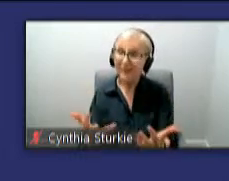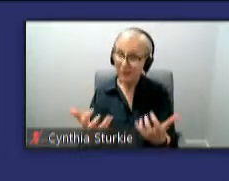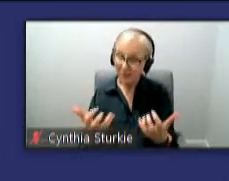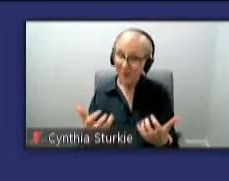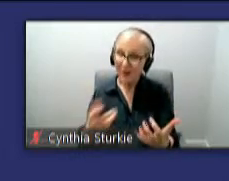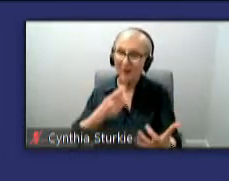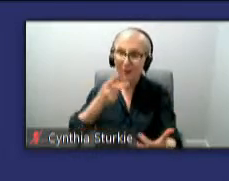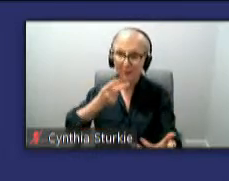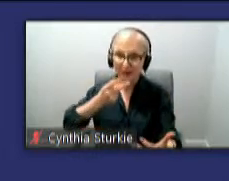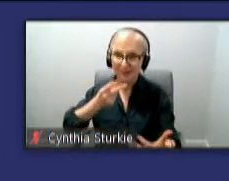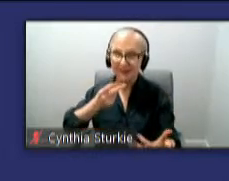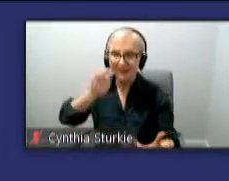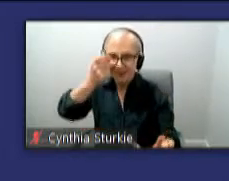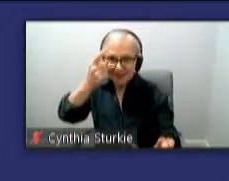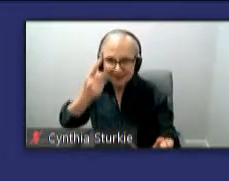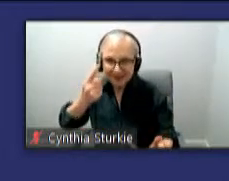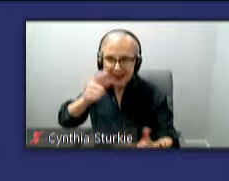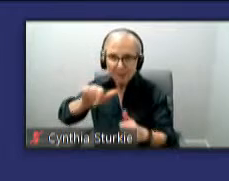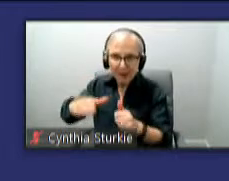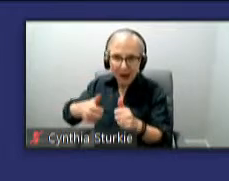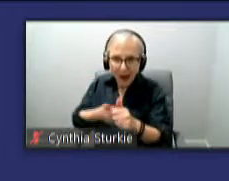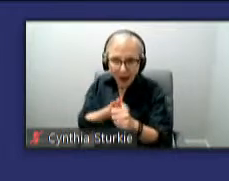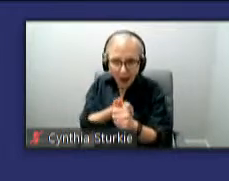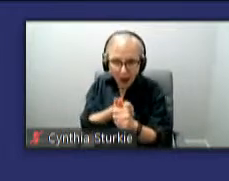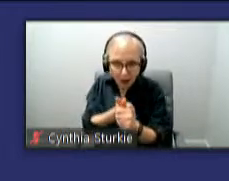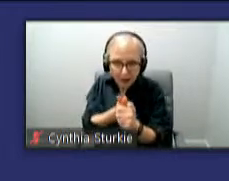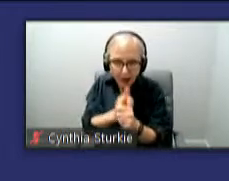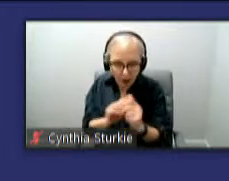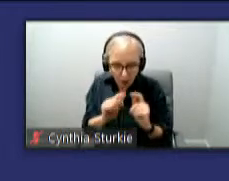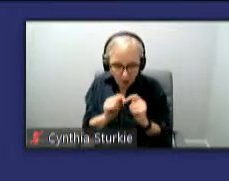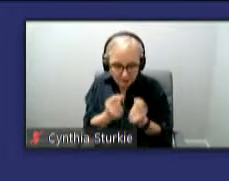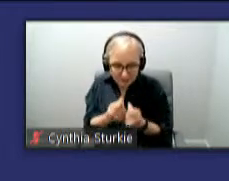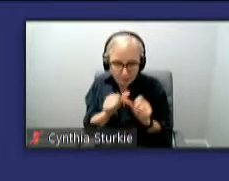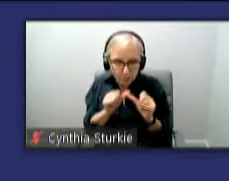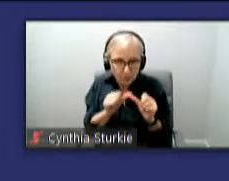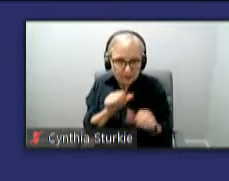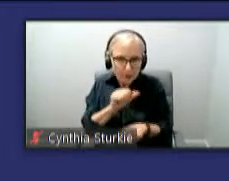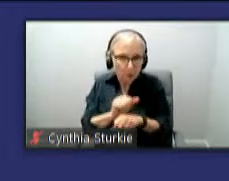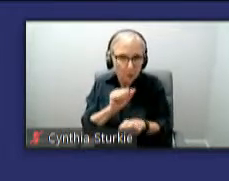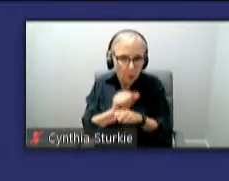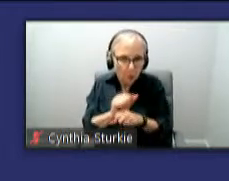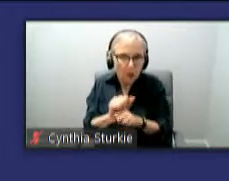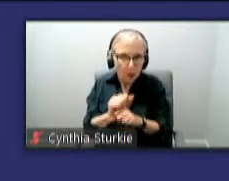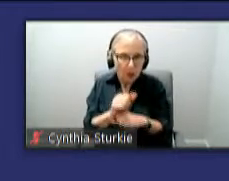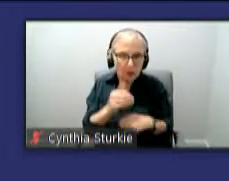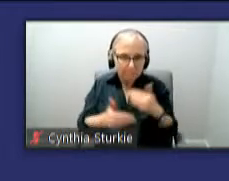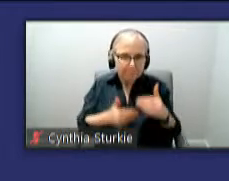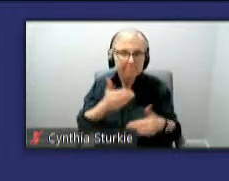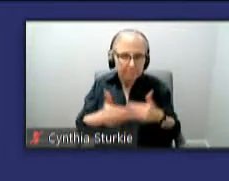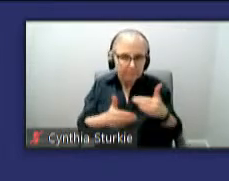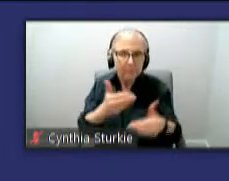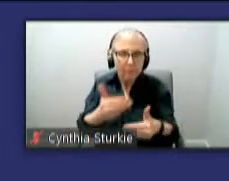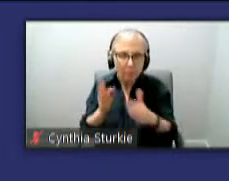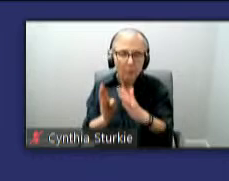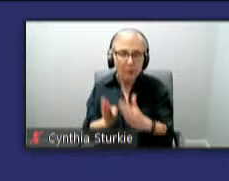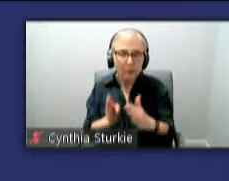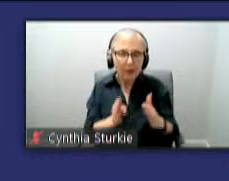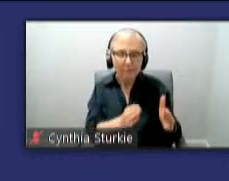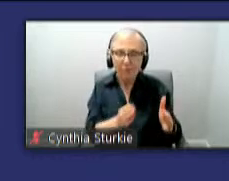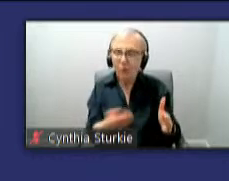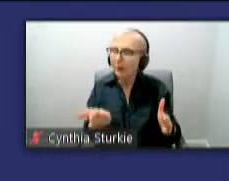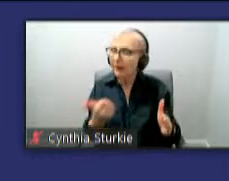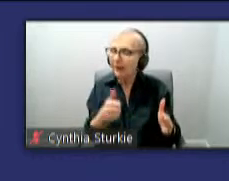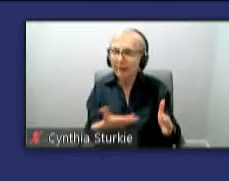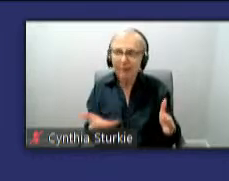to understand that behind the scenes, our teams will continue to move forward, preparing for whatever may come